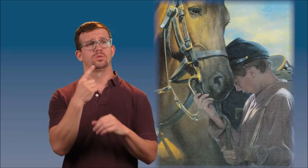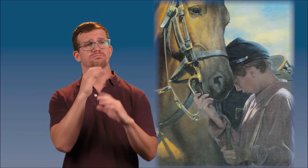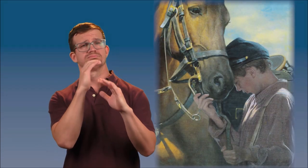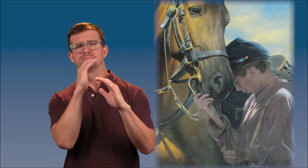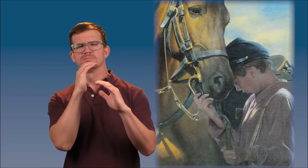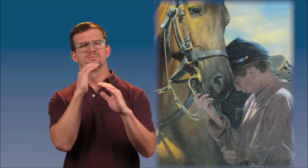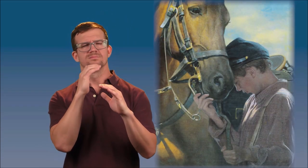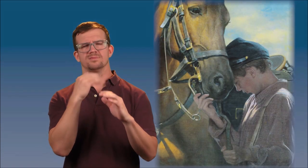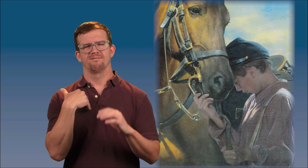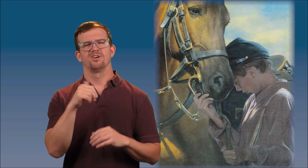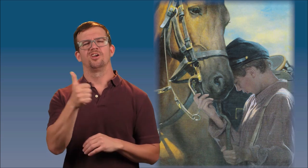to perform.